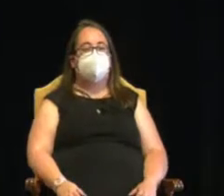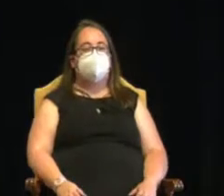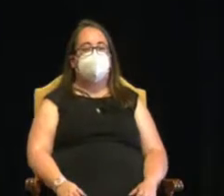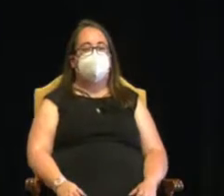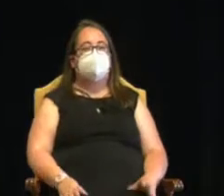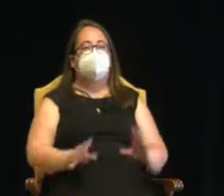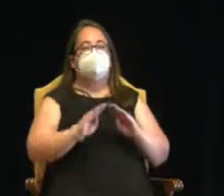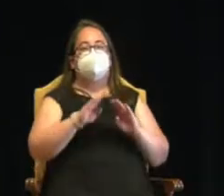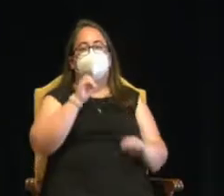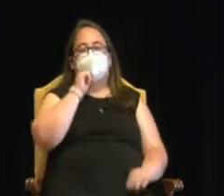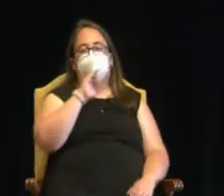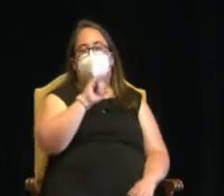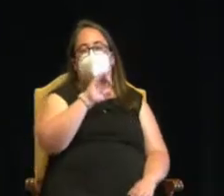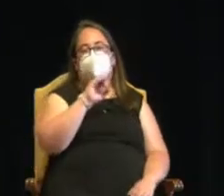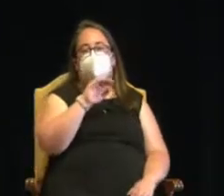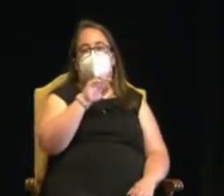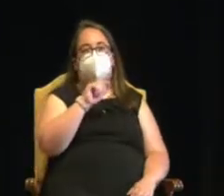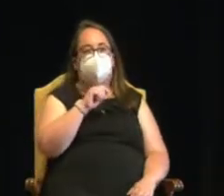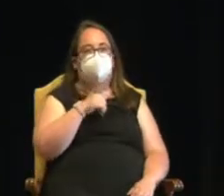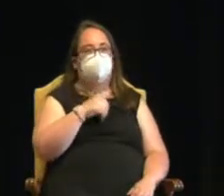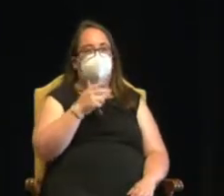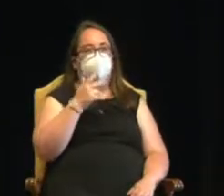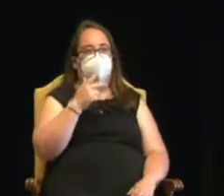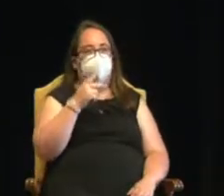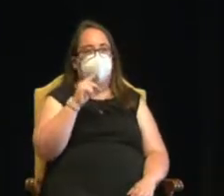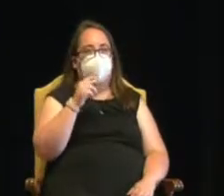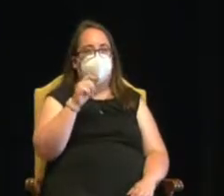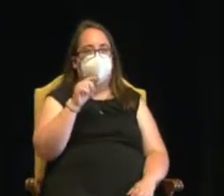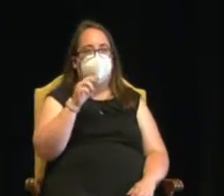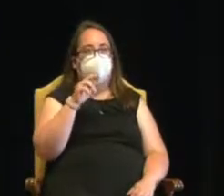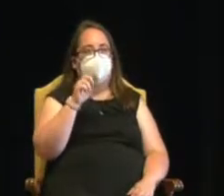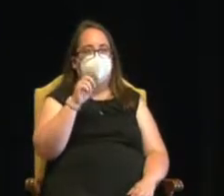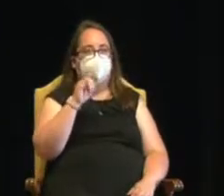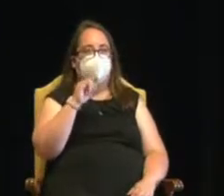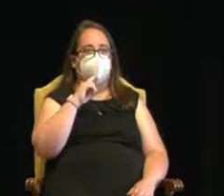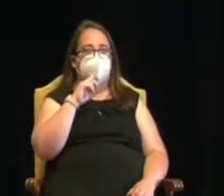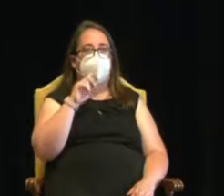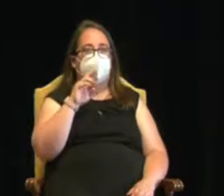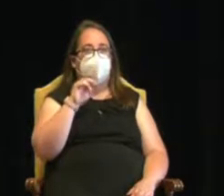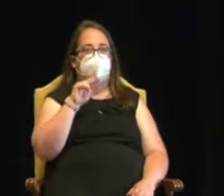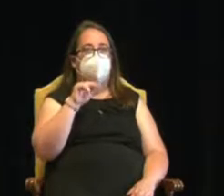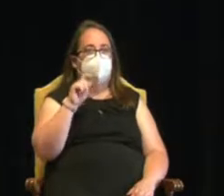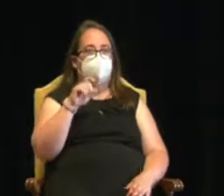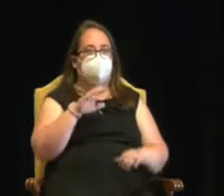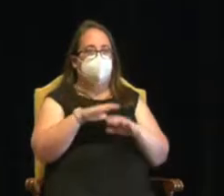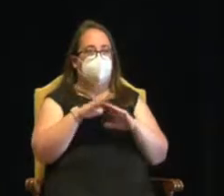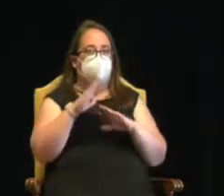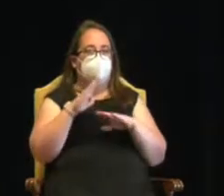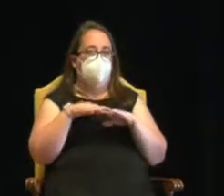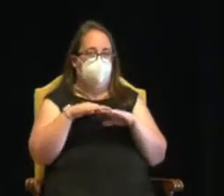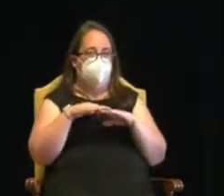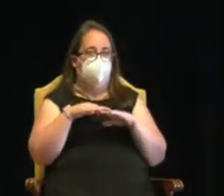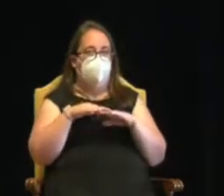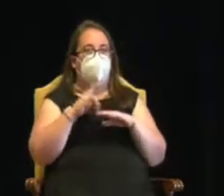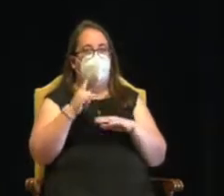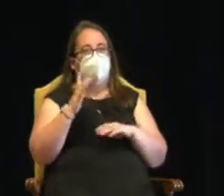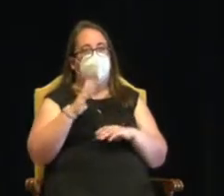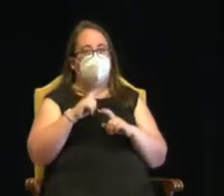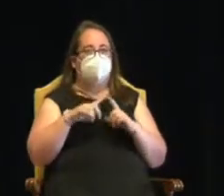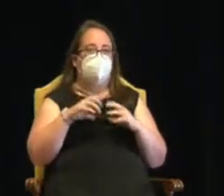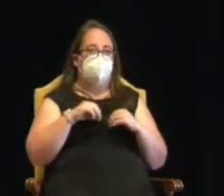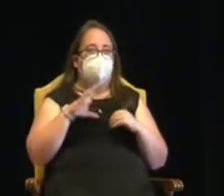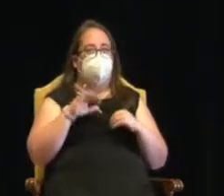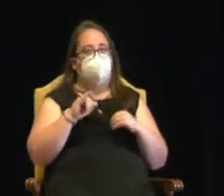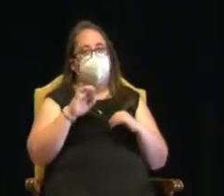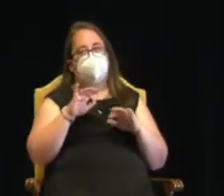not Silo Point. Does Silo Point have three penthouses that are duplexes on the top floor, one of which used to be owned by, you know,